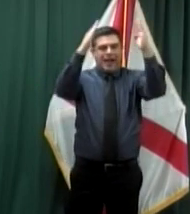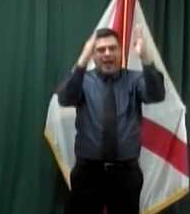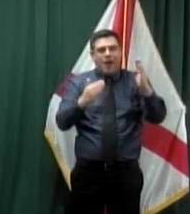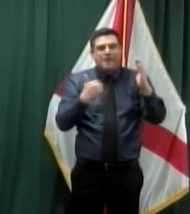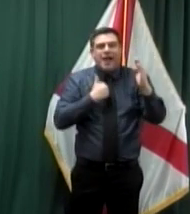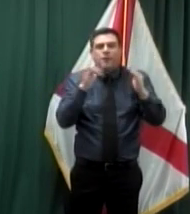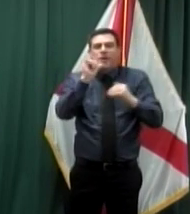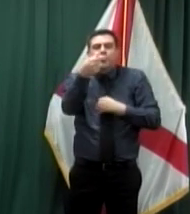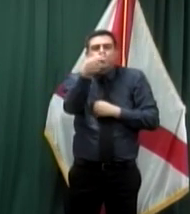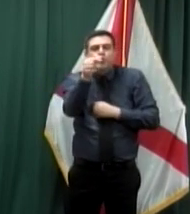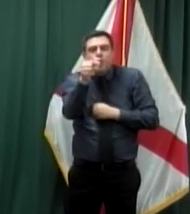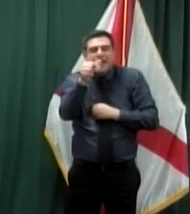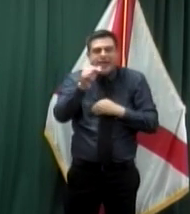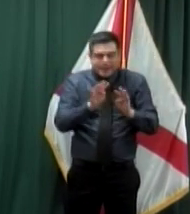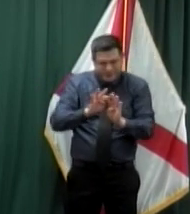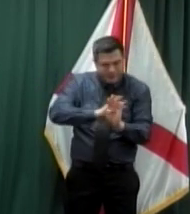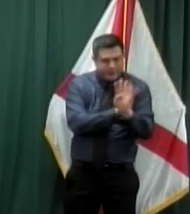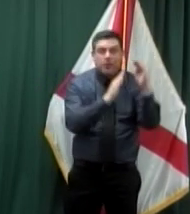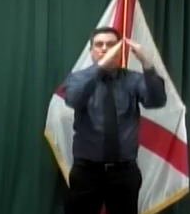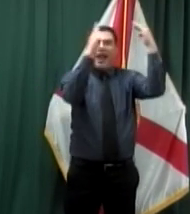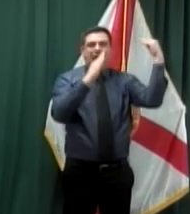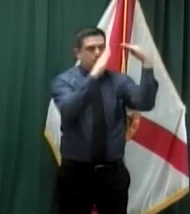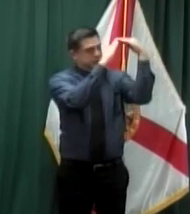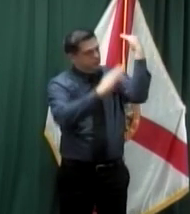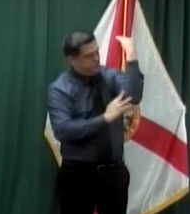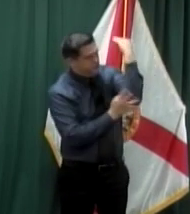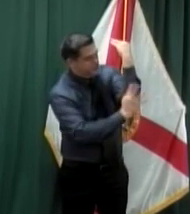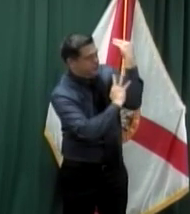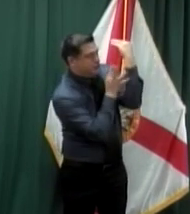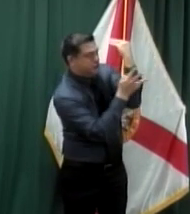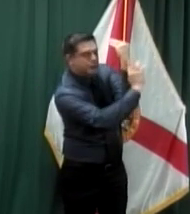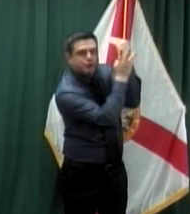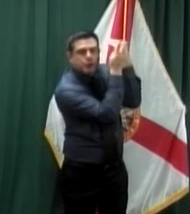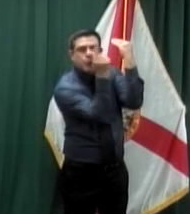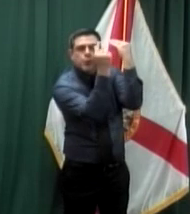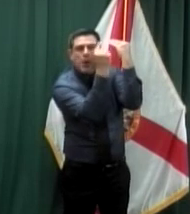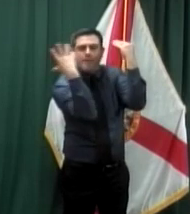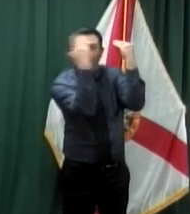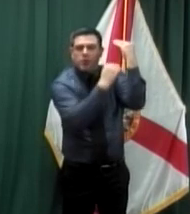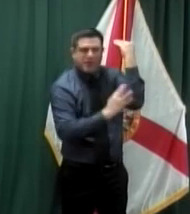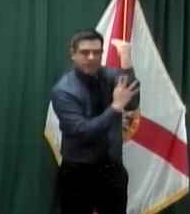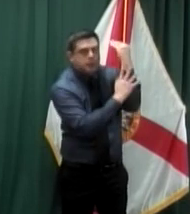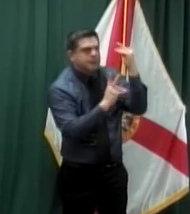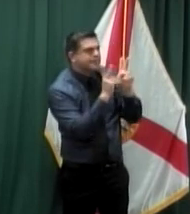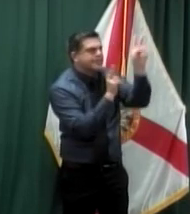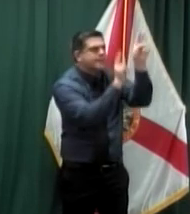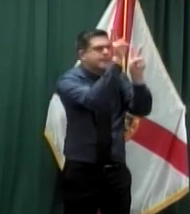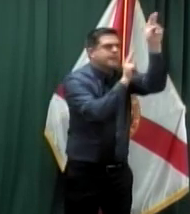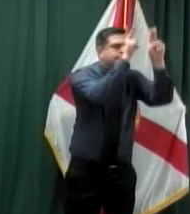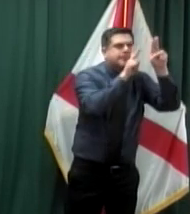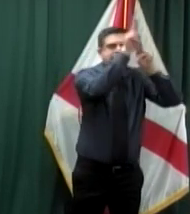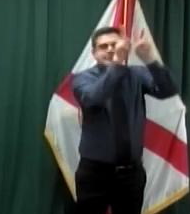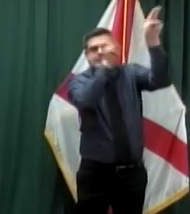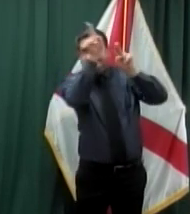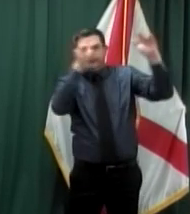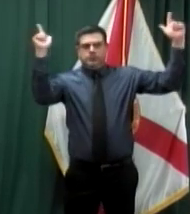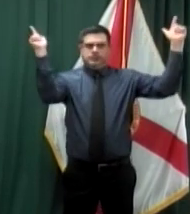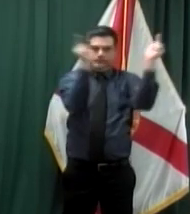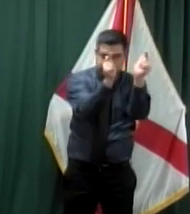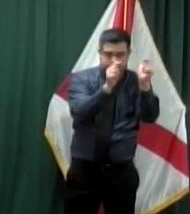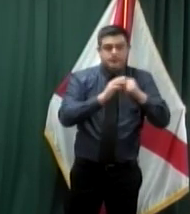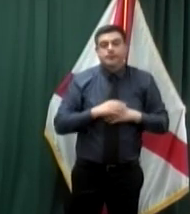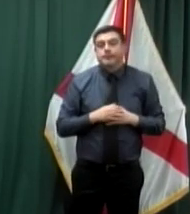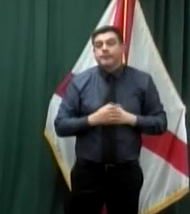clearance between trees and other vegetation. Remove dense fuels from around the home, prune